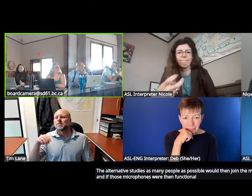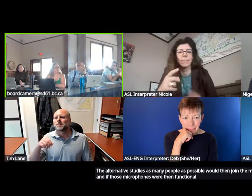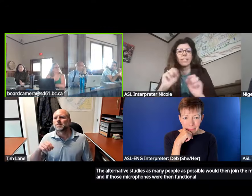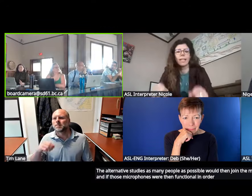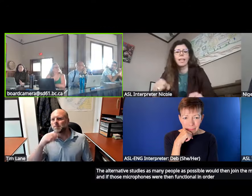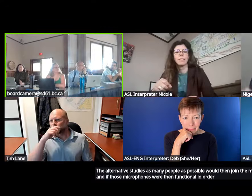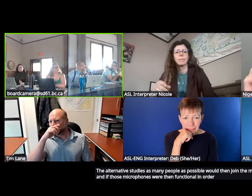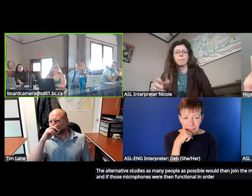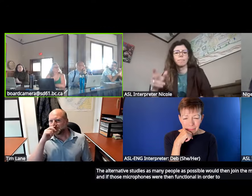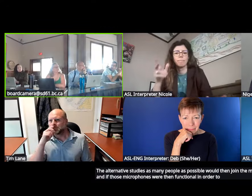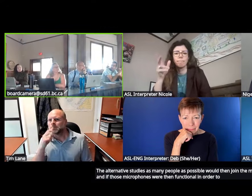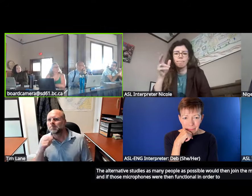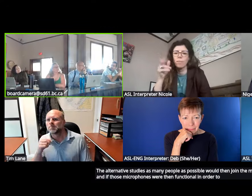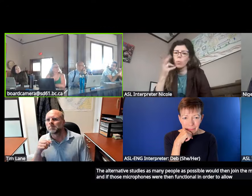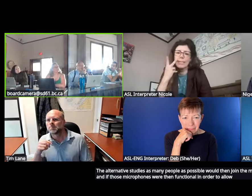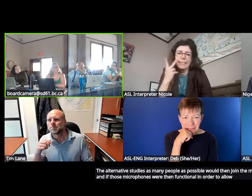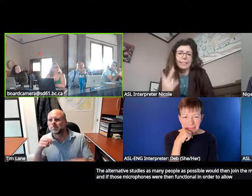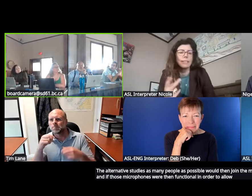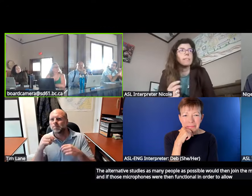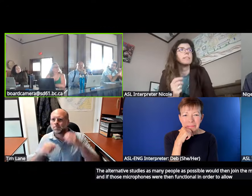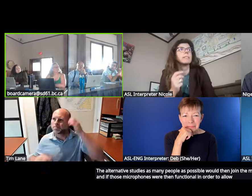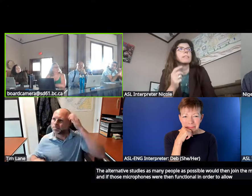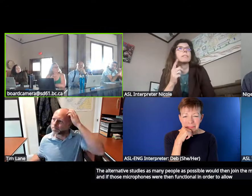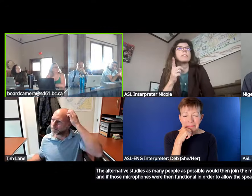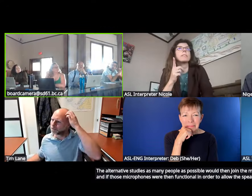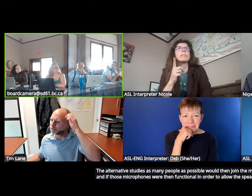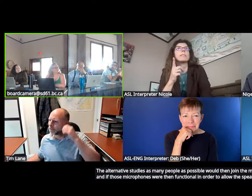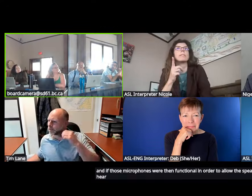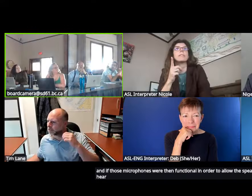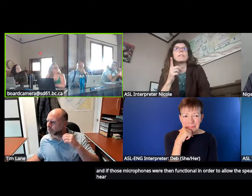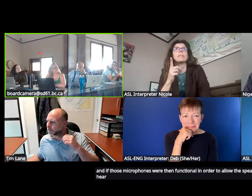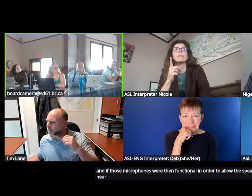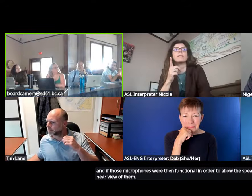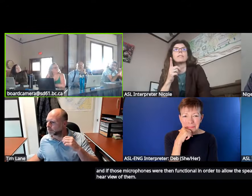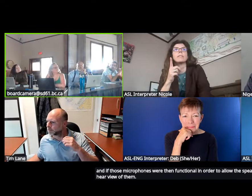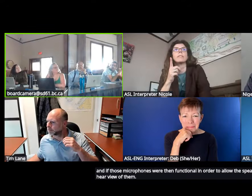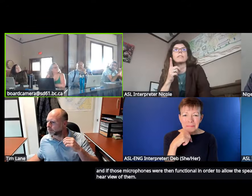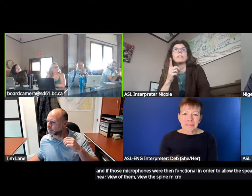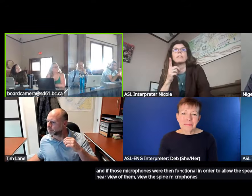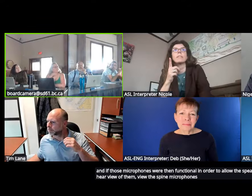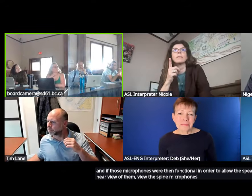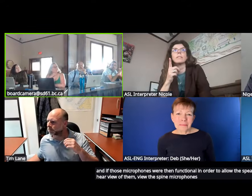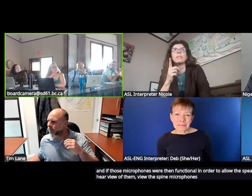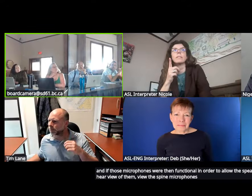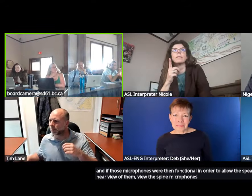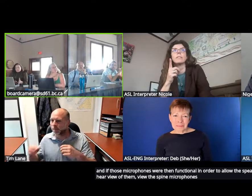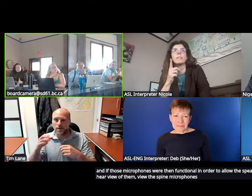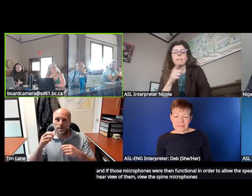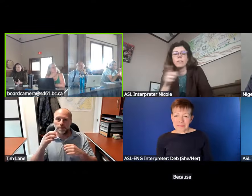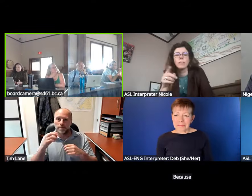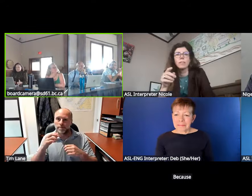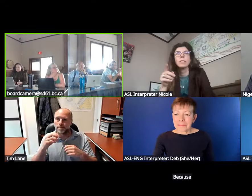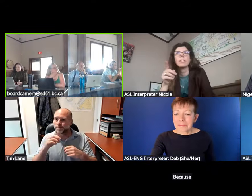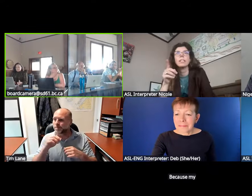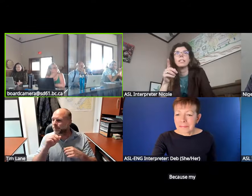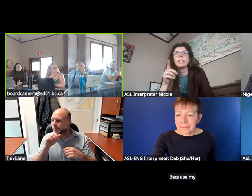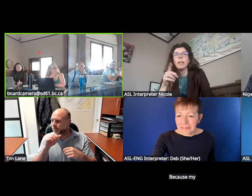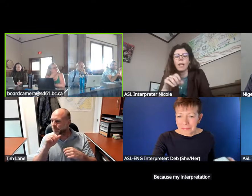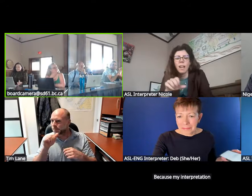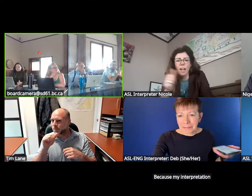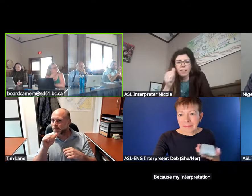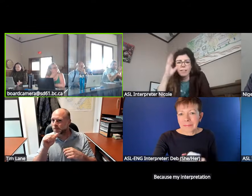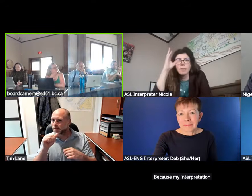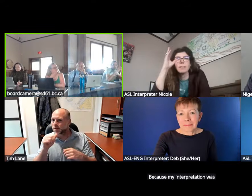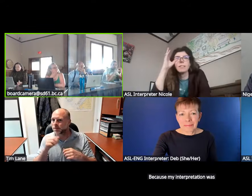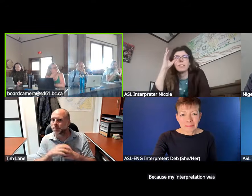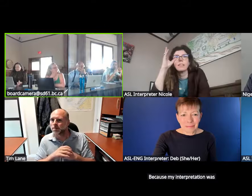to allow the speakers to hear, we would then use our microphones. Because my interpretation